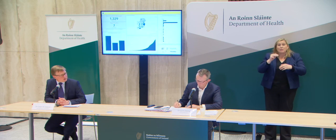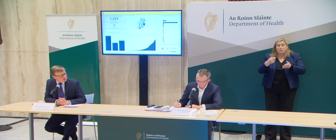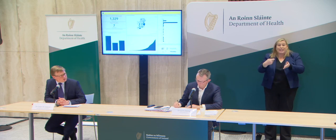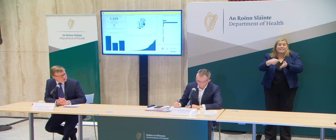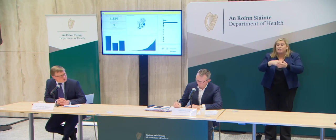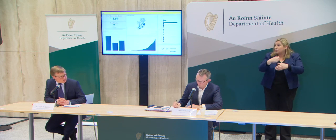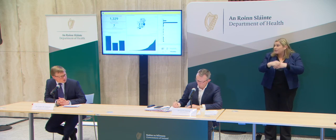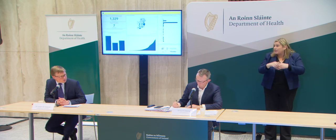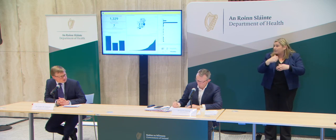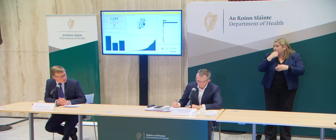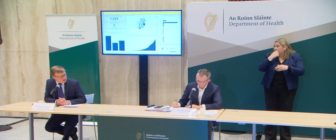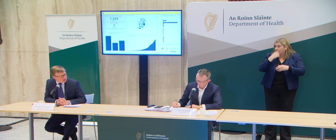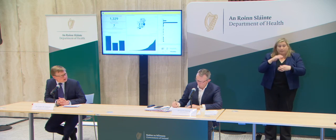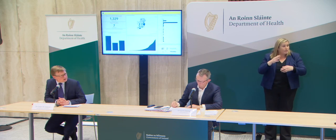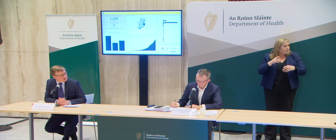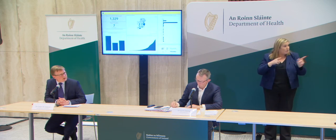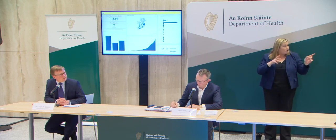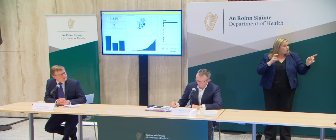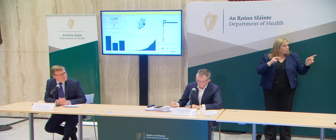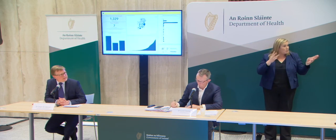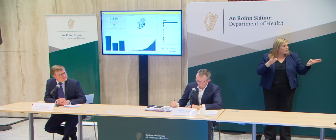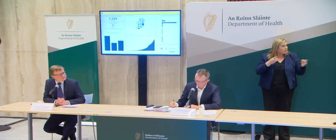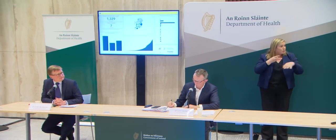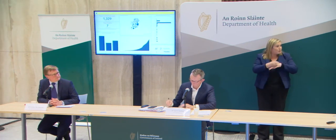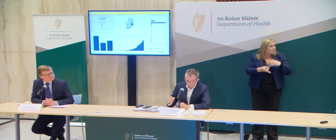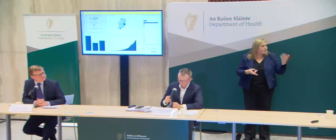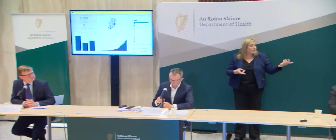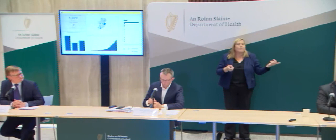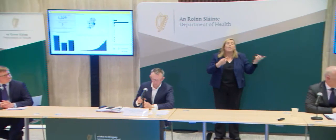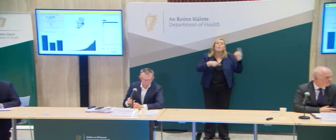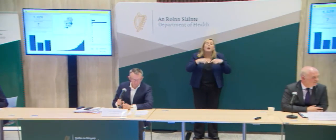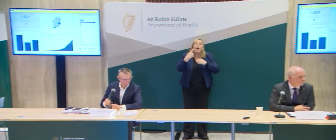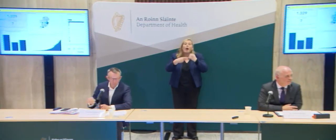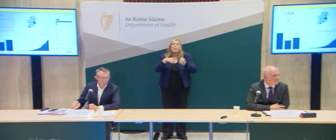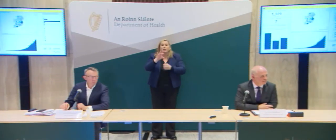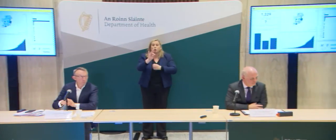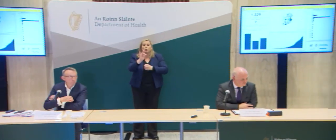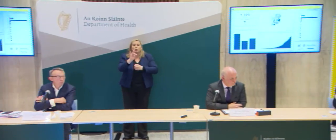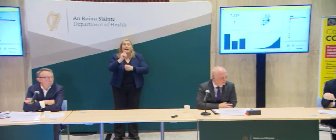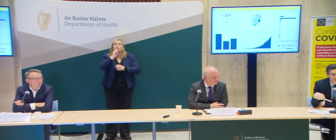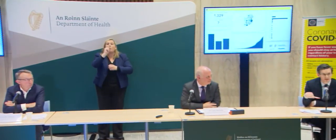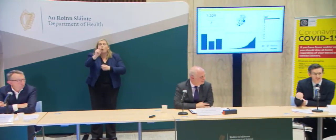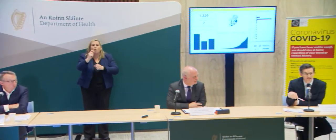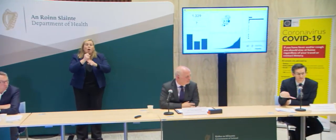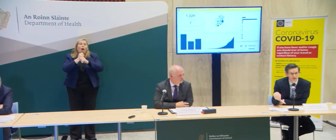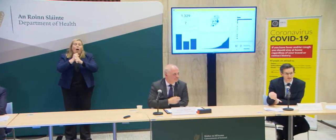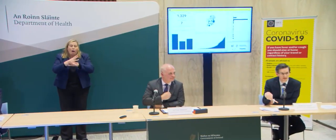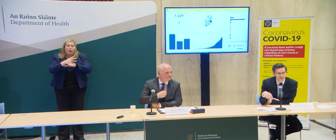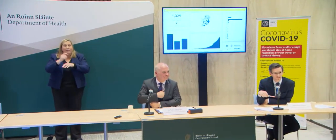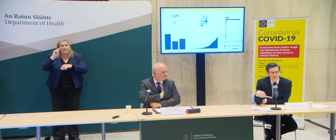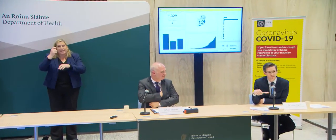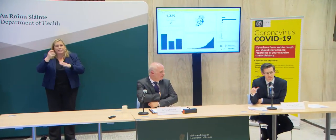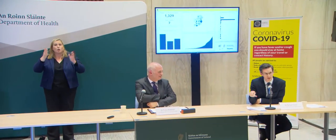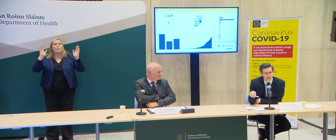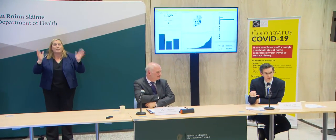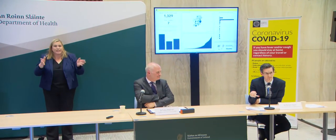days, sorry, I don't know if Rona wants to come in there. So we always, on a Tuesday, we report all of the tests completed as